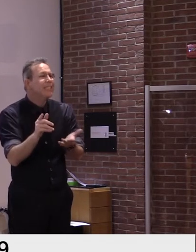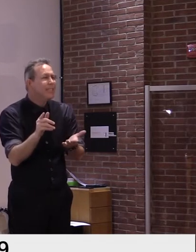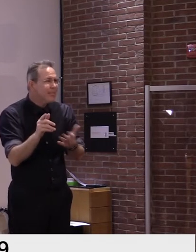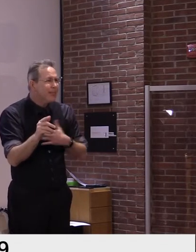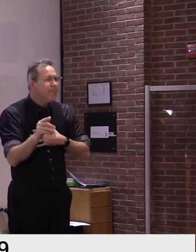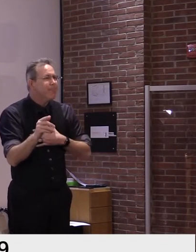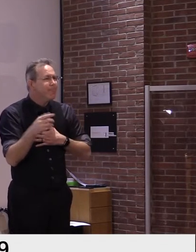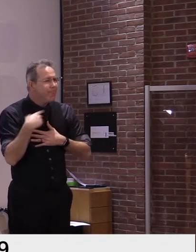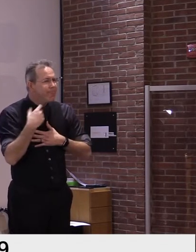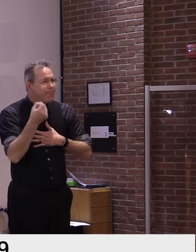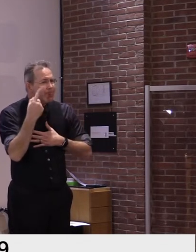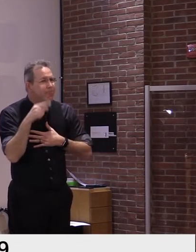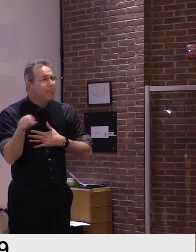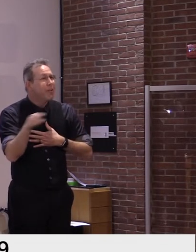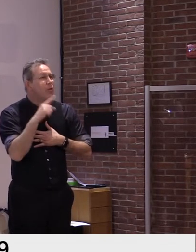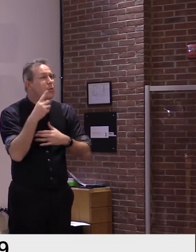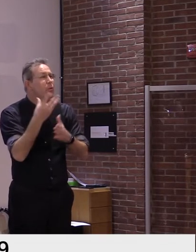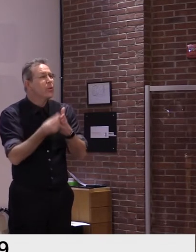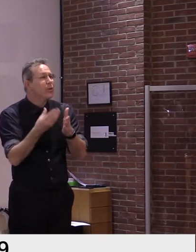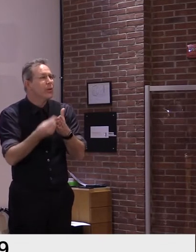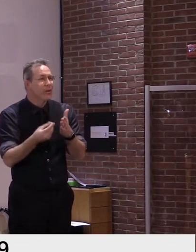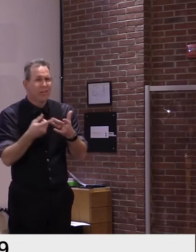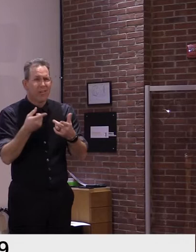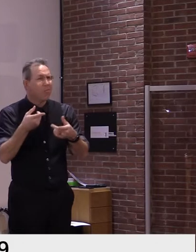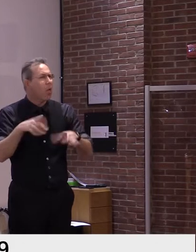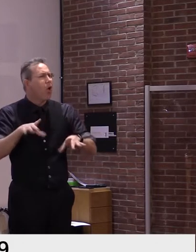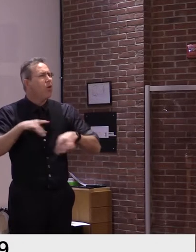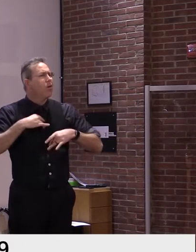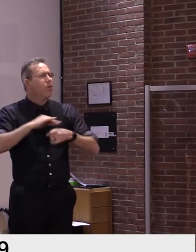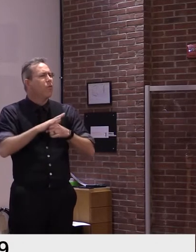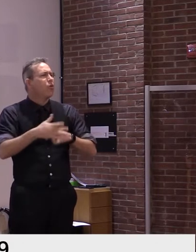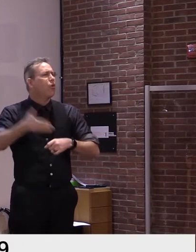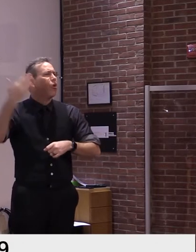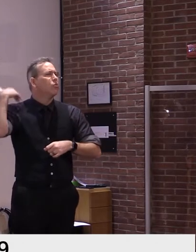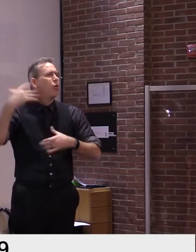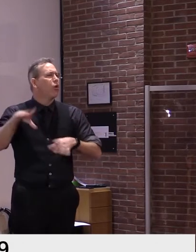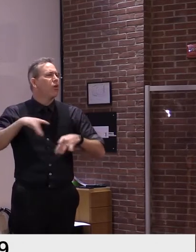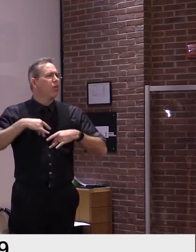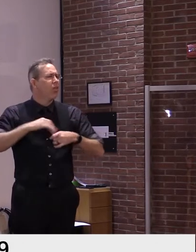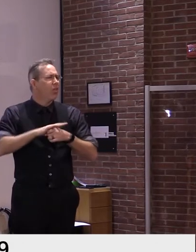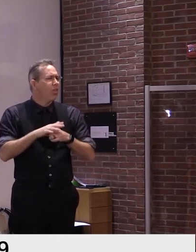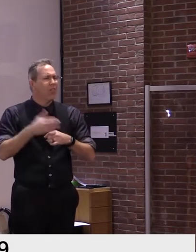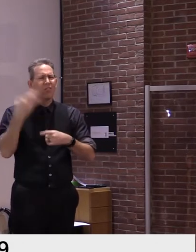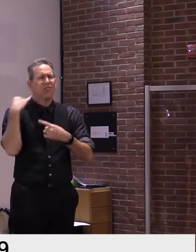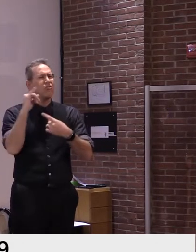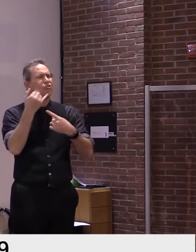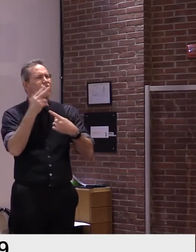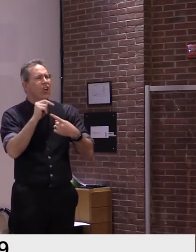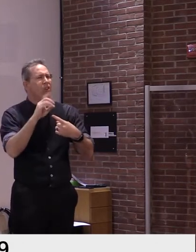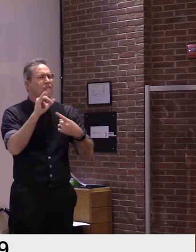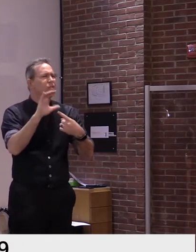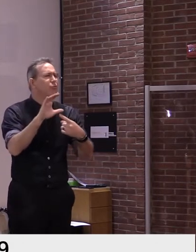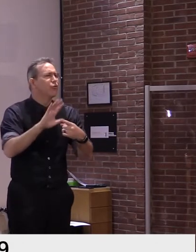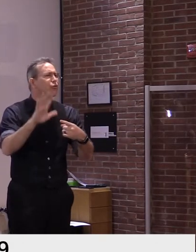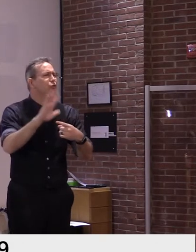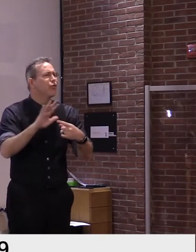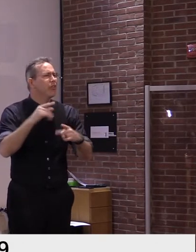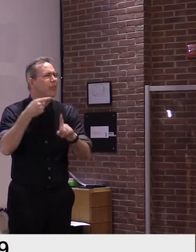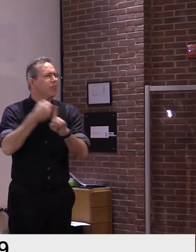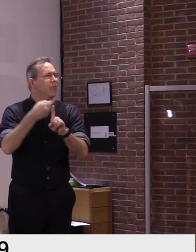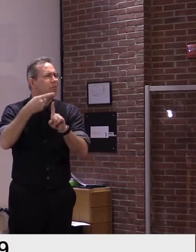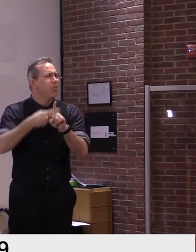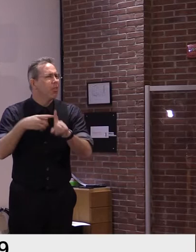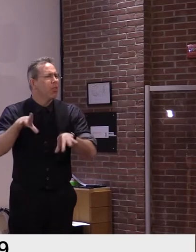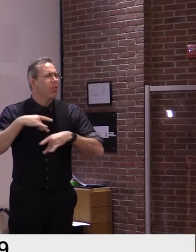were infected weeks ago when the case counts were much higher and the vaccination percentages were much lower. So